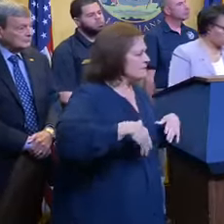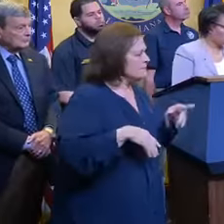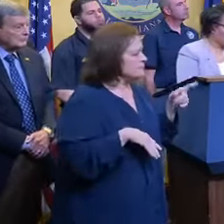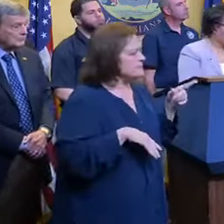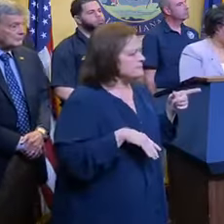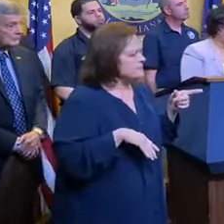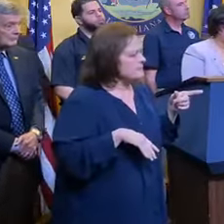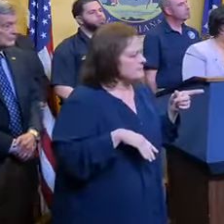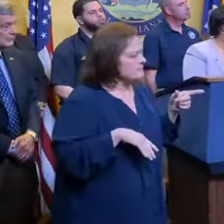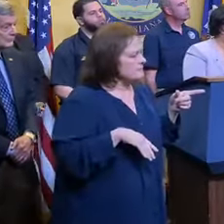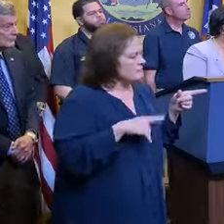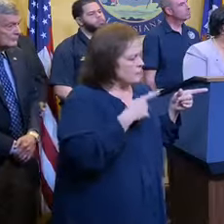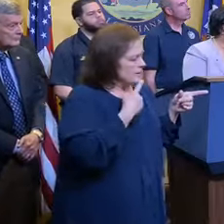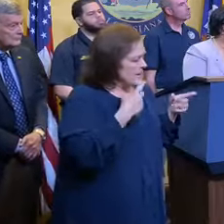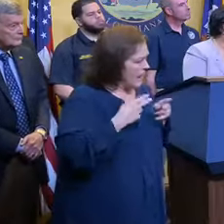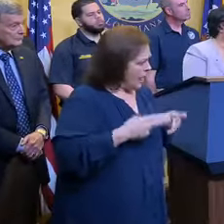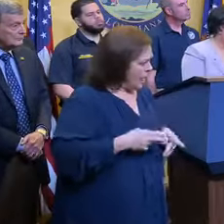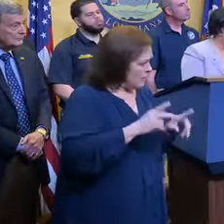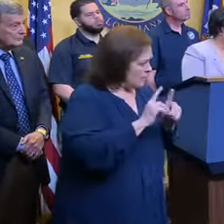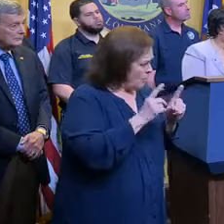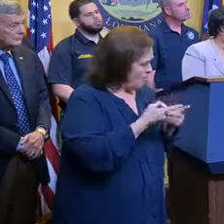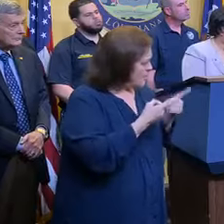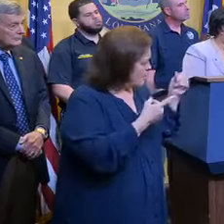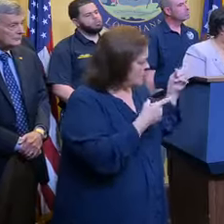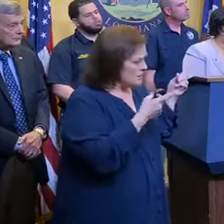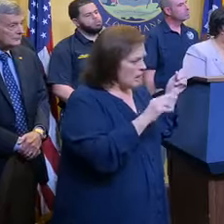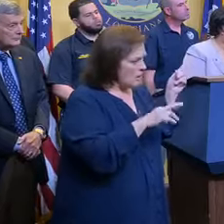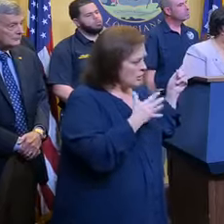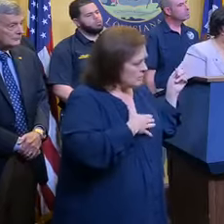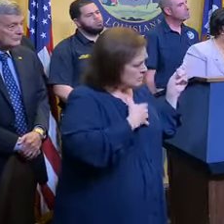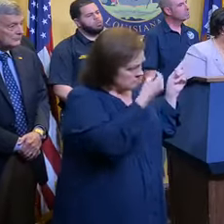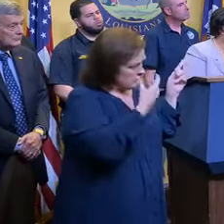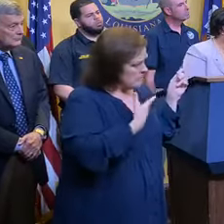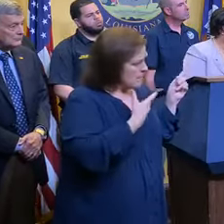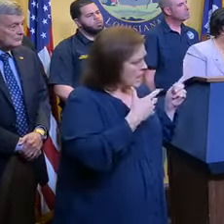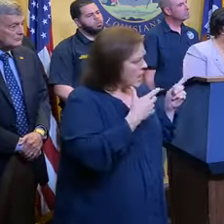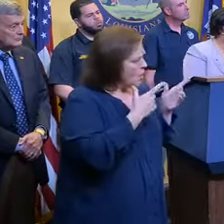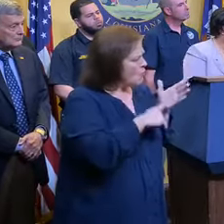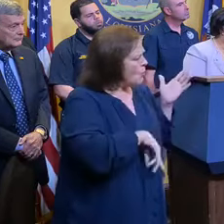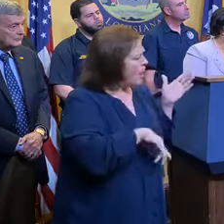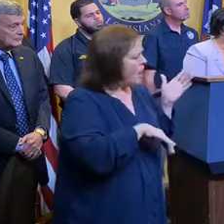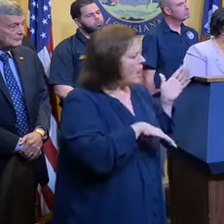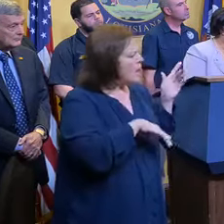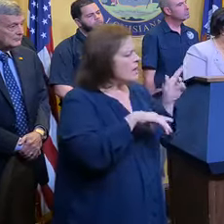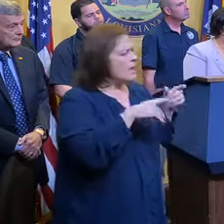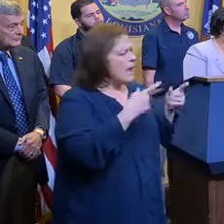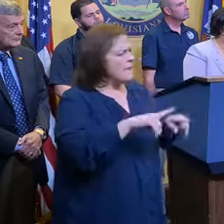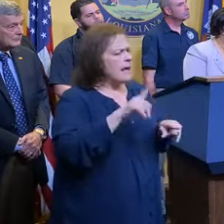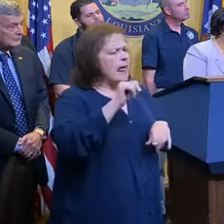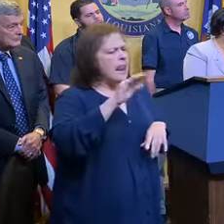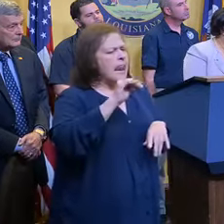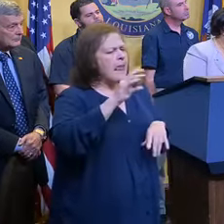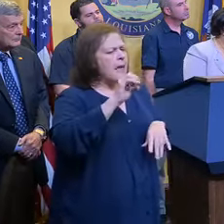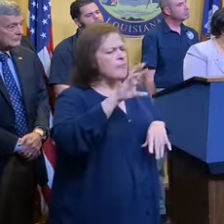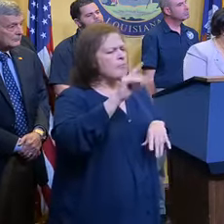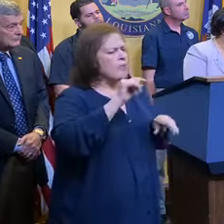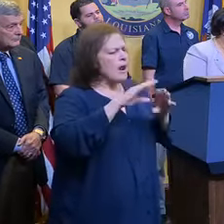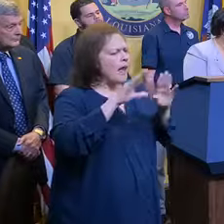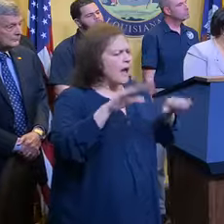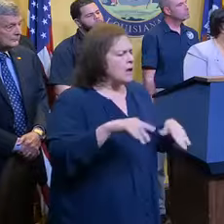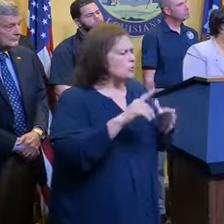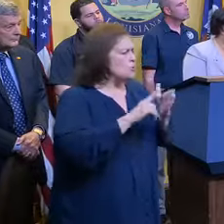Chief Health Department Director Jennifer Vegno, can you speak to how the contact tracing is going for Lambert House, how